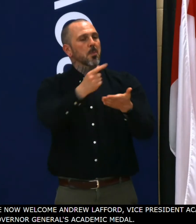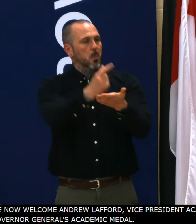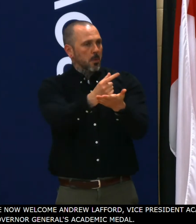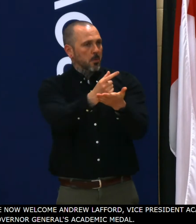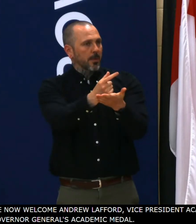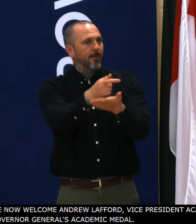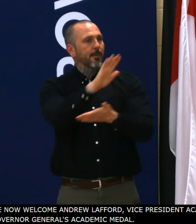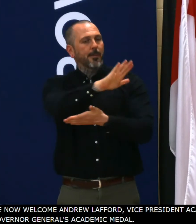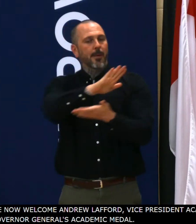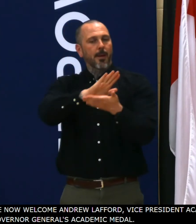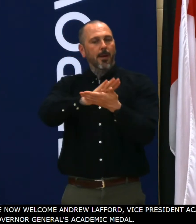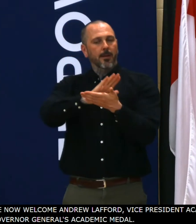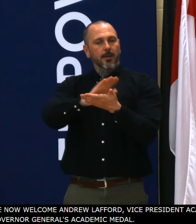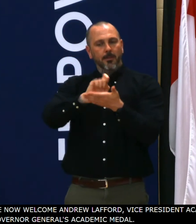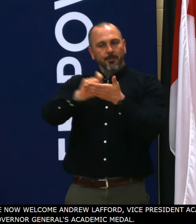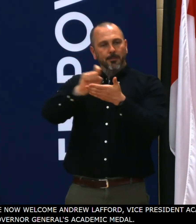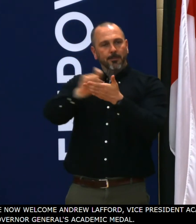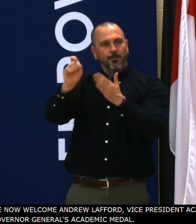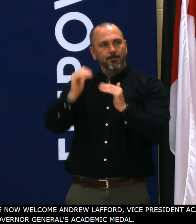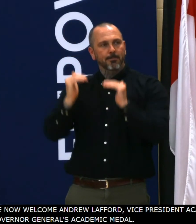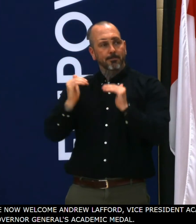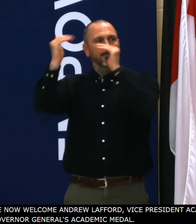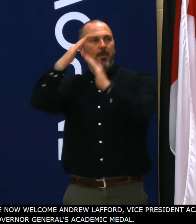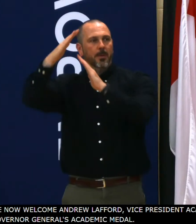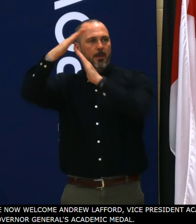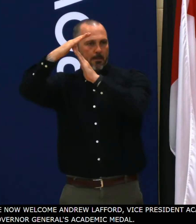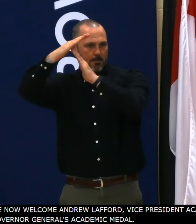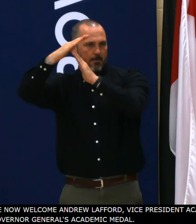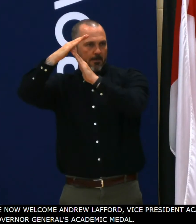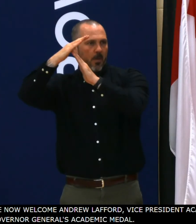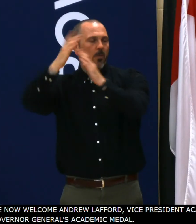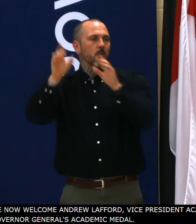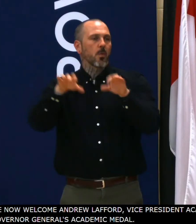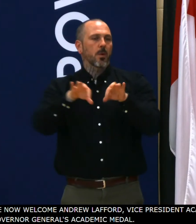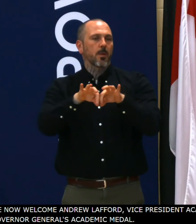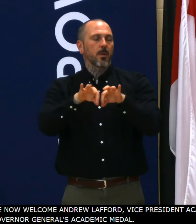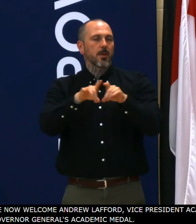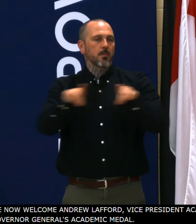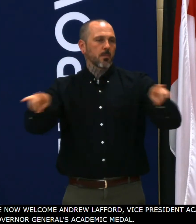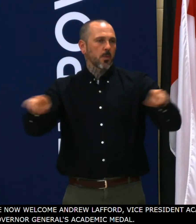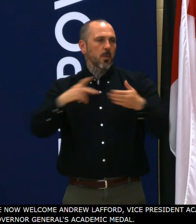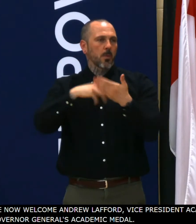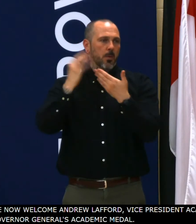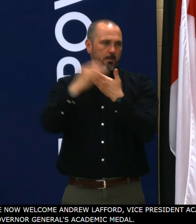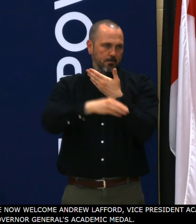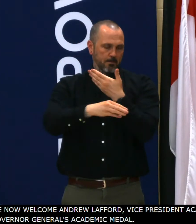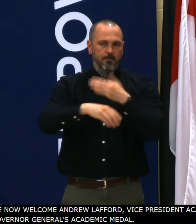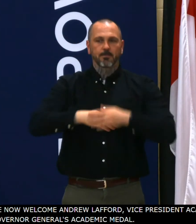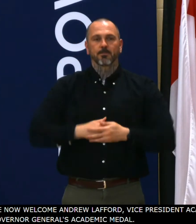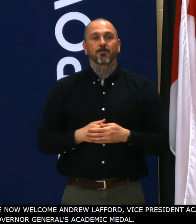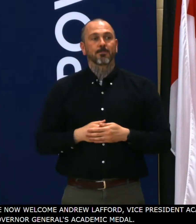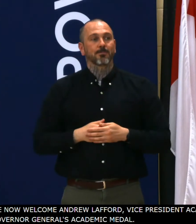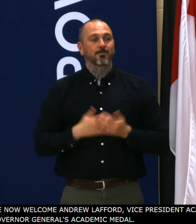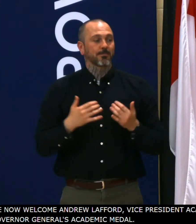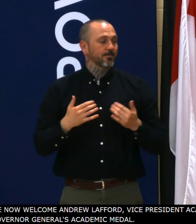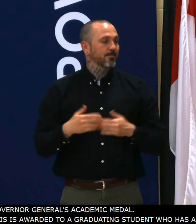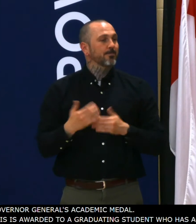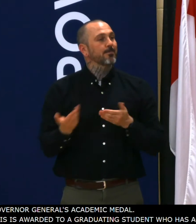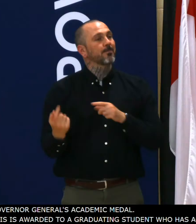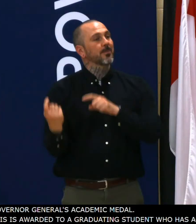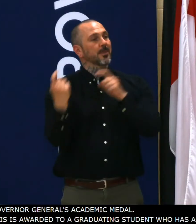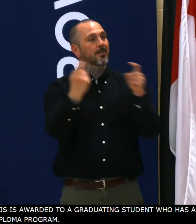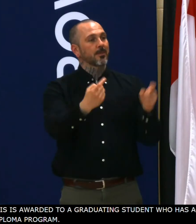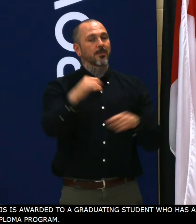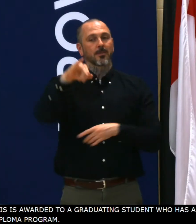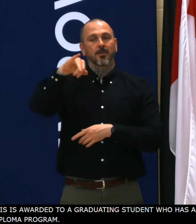highest academic standing in a diploma program. The recipient is Jessica